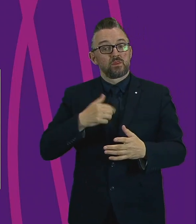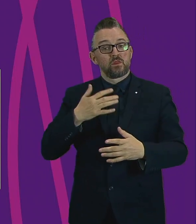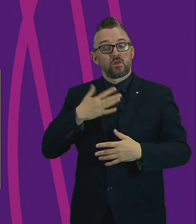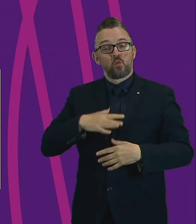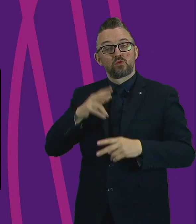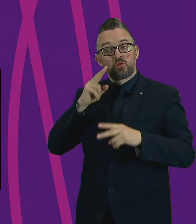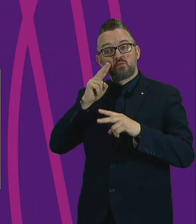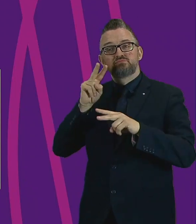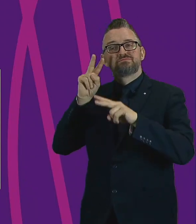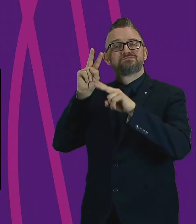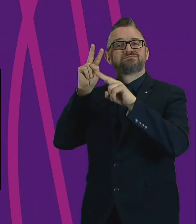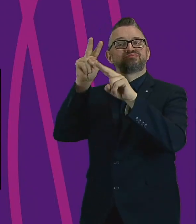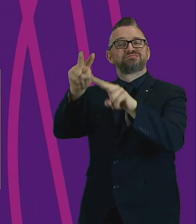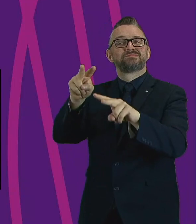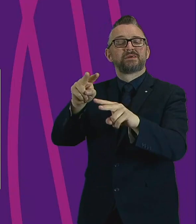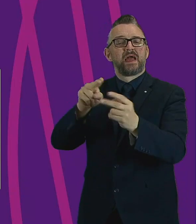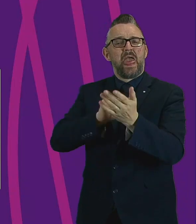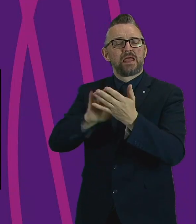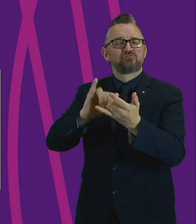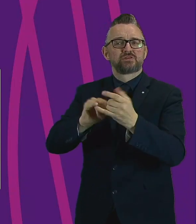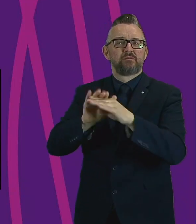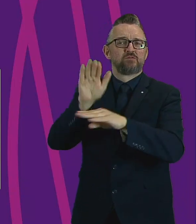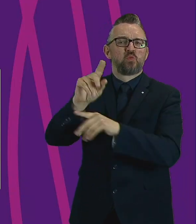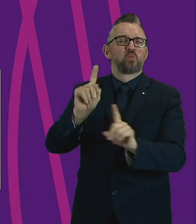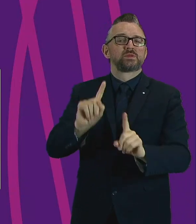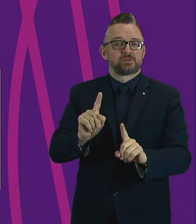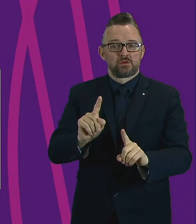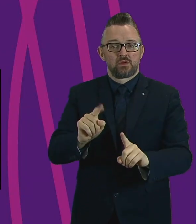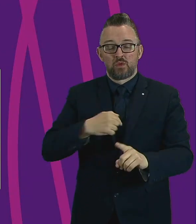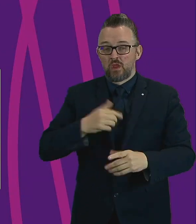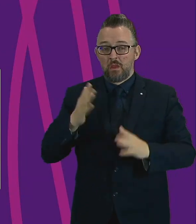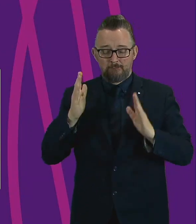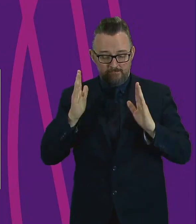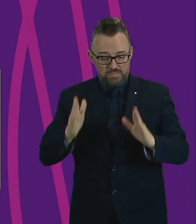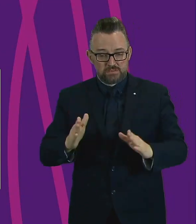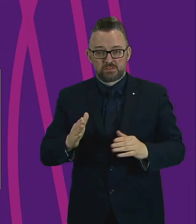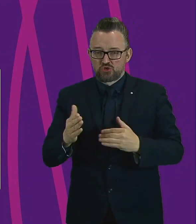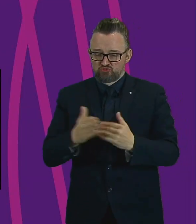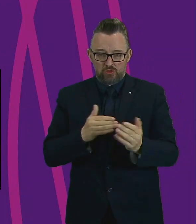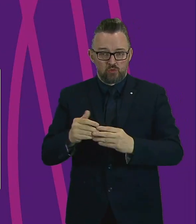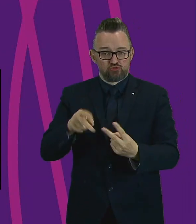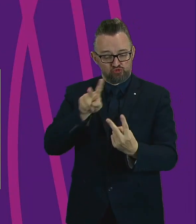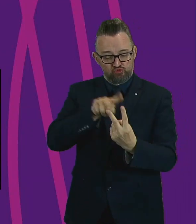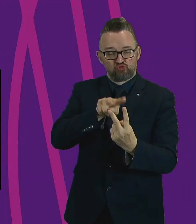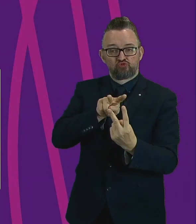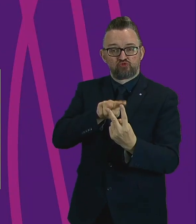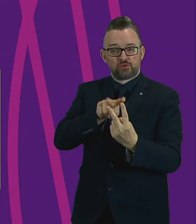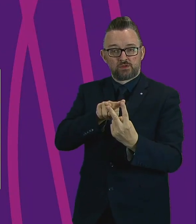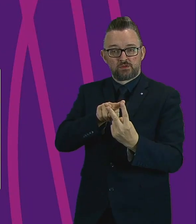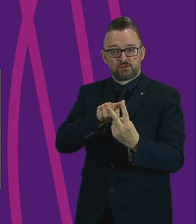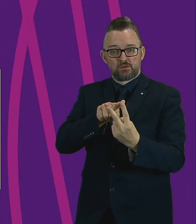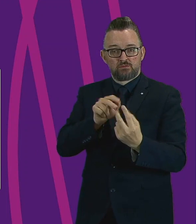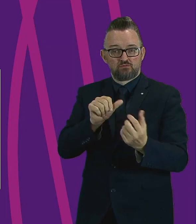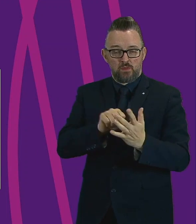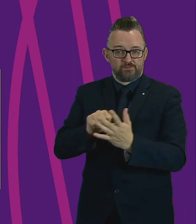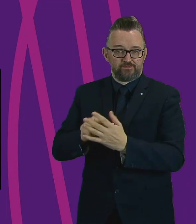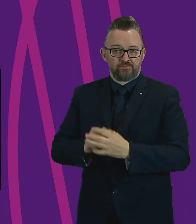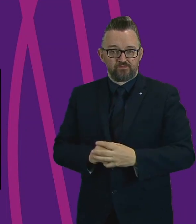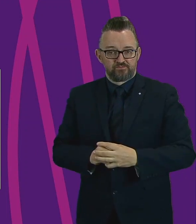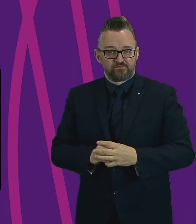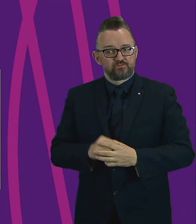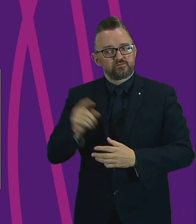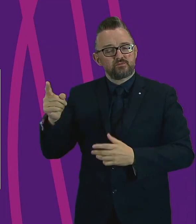the future of the NHS, I would suggest we start with these two fundamental issues. And if I can make one very final point,